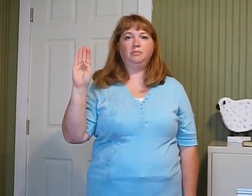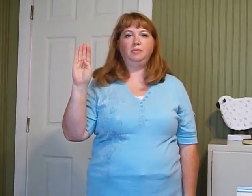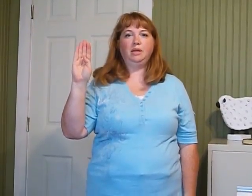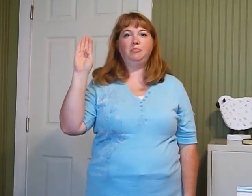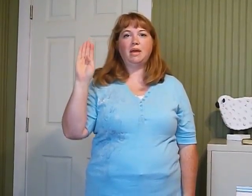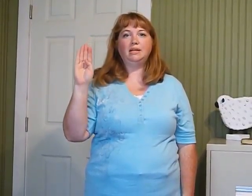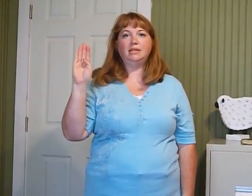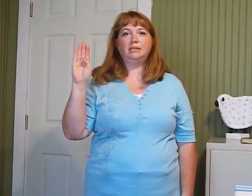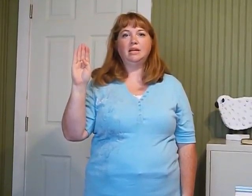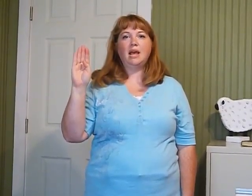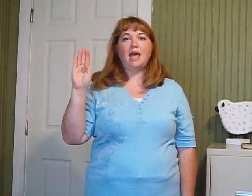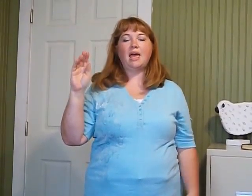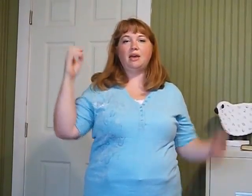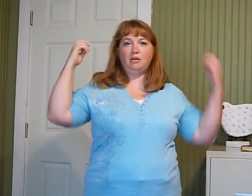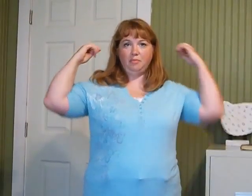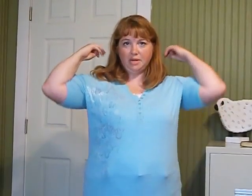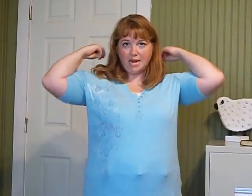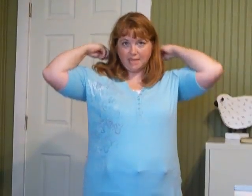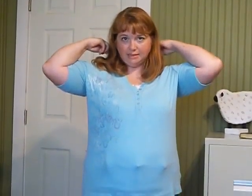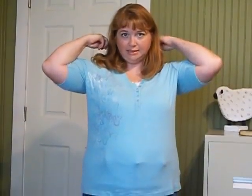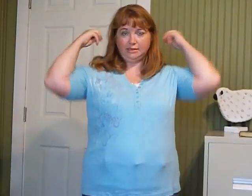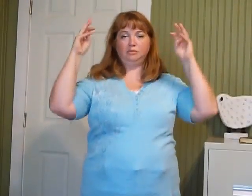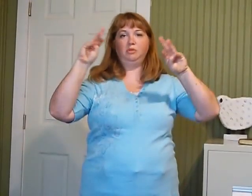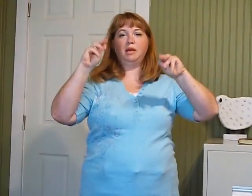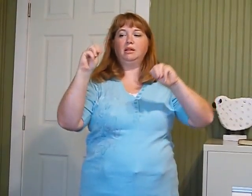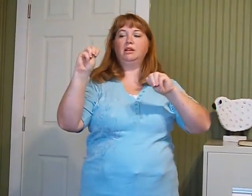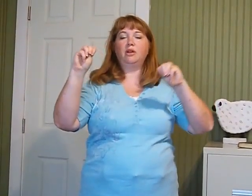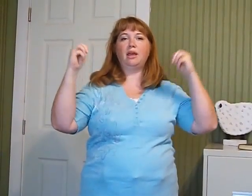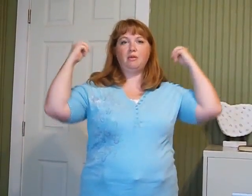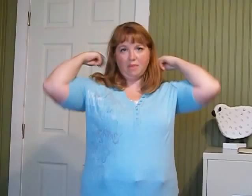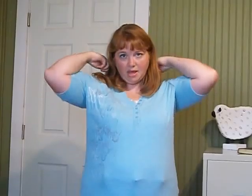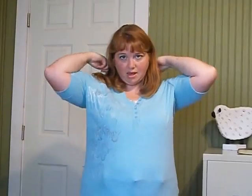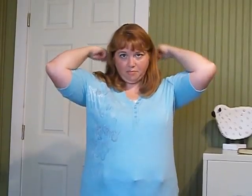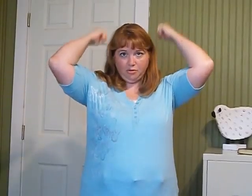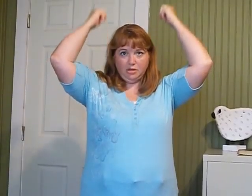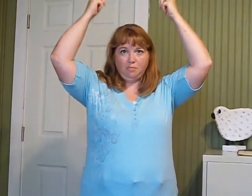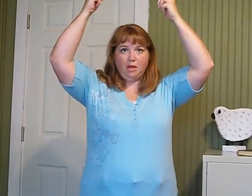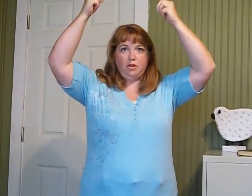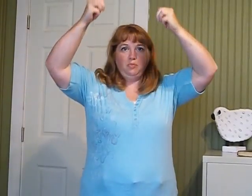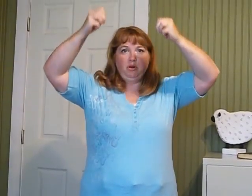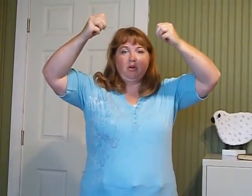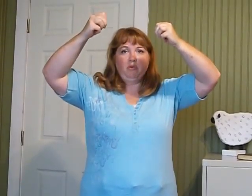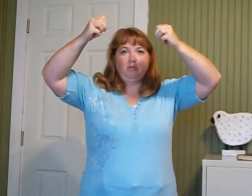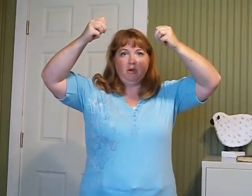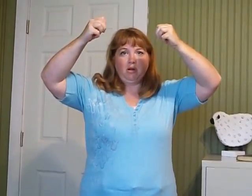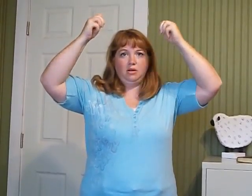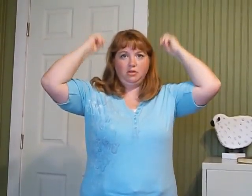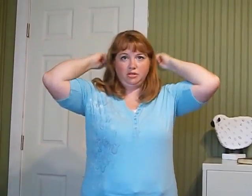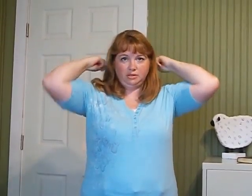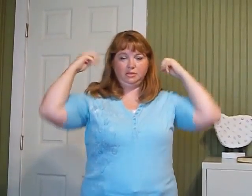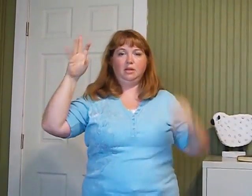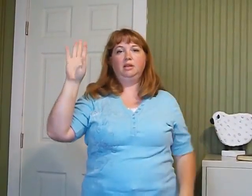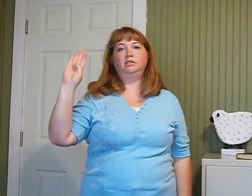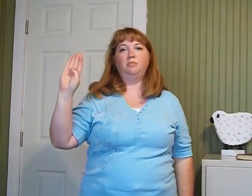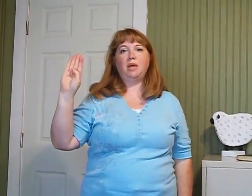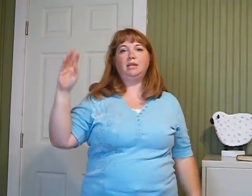make another B. Benedict and monasticism. You make a letter M and pull it up like you're putting on one of the monk hoods.